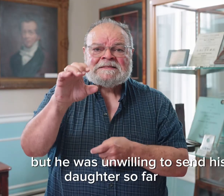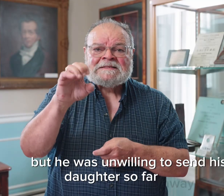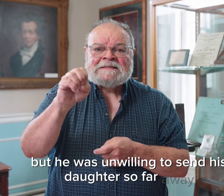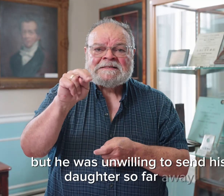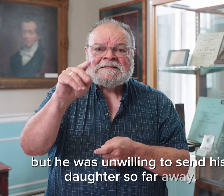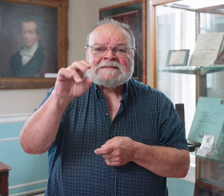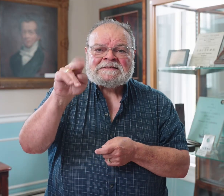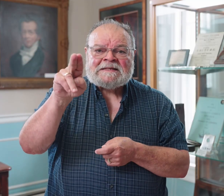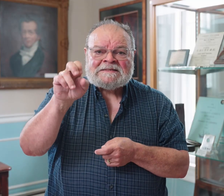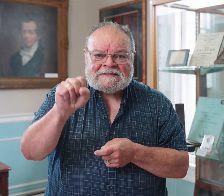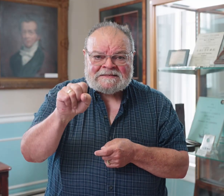away.